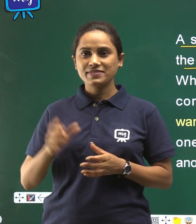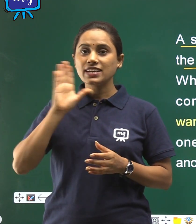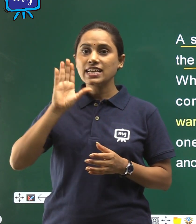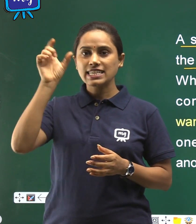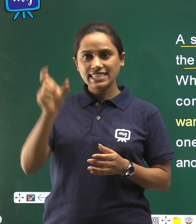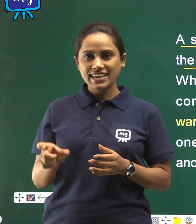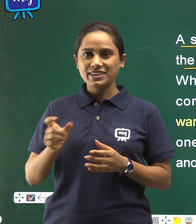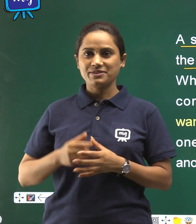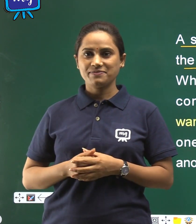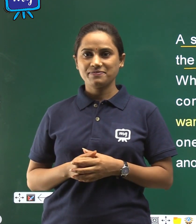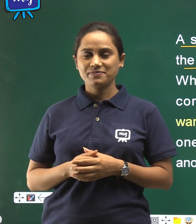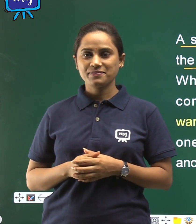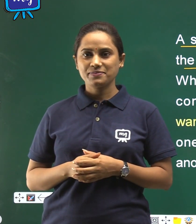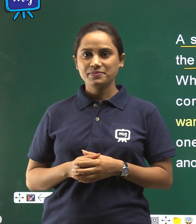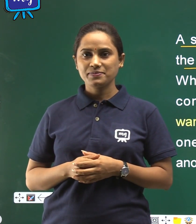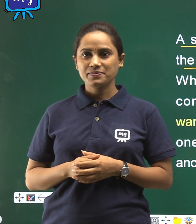singer.